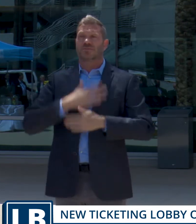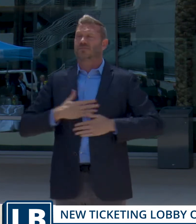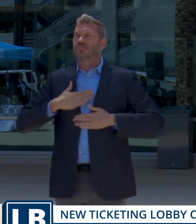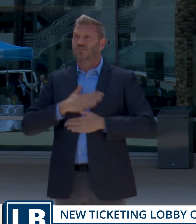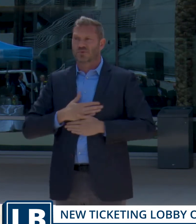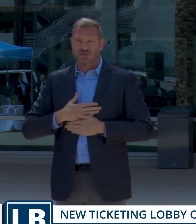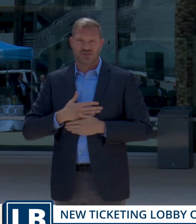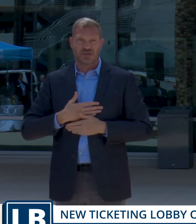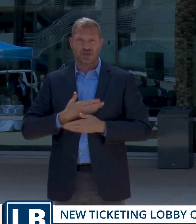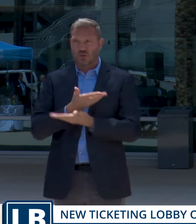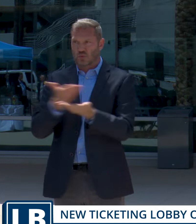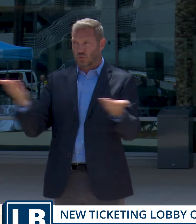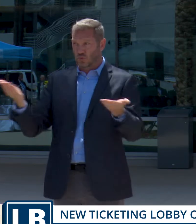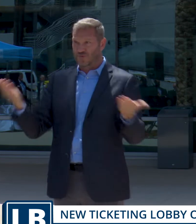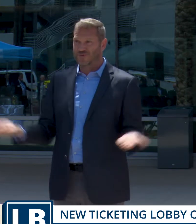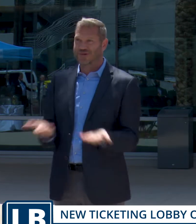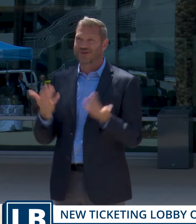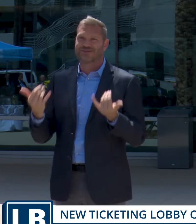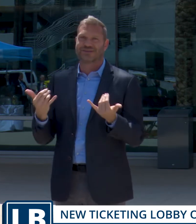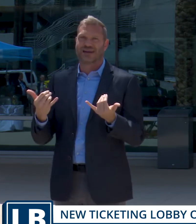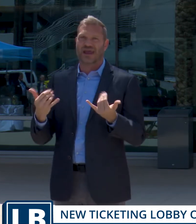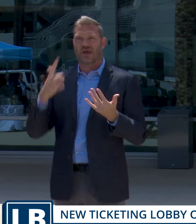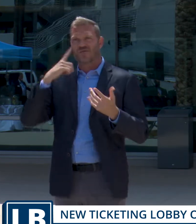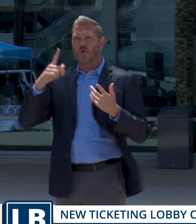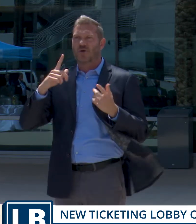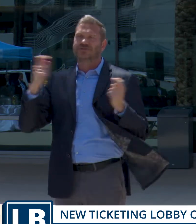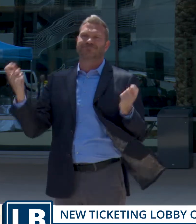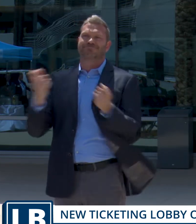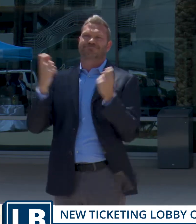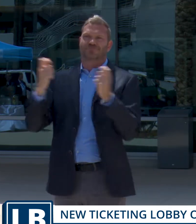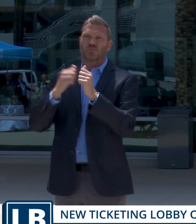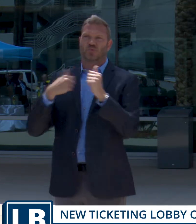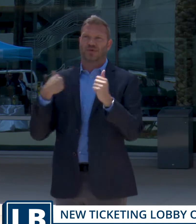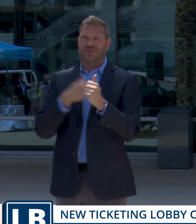to share in this success with our team. Thank you very much.